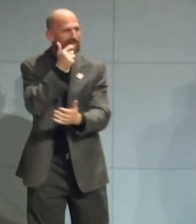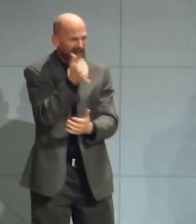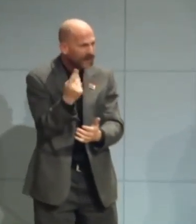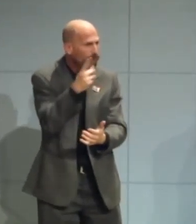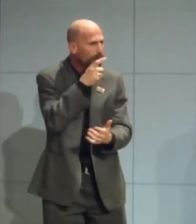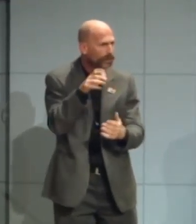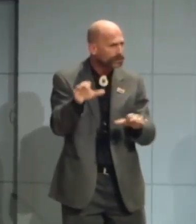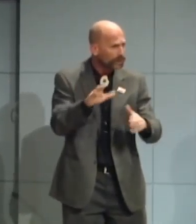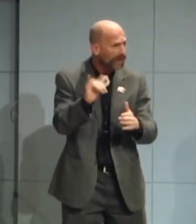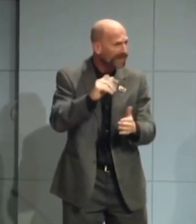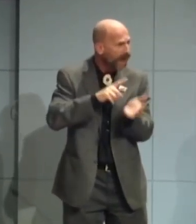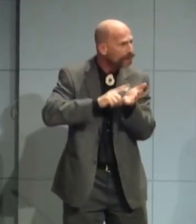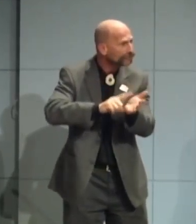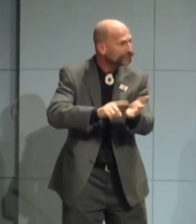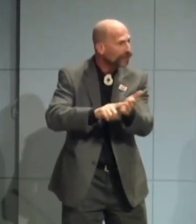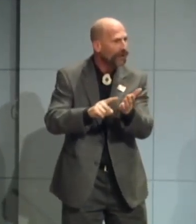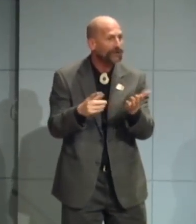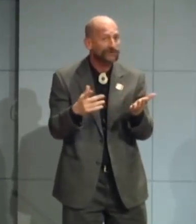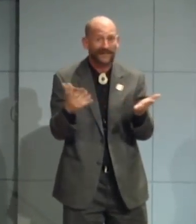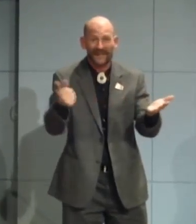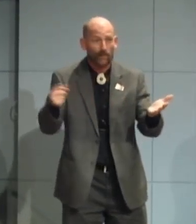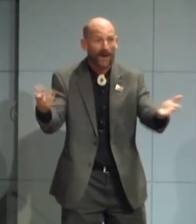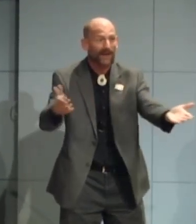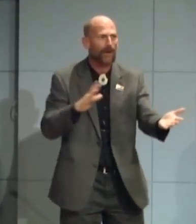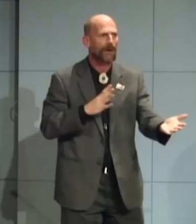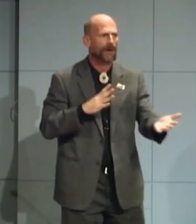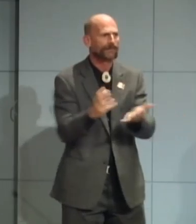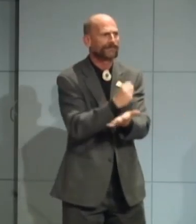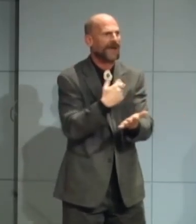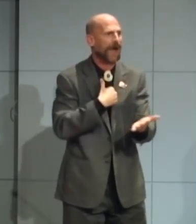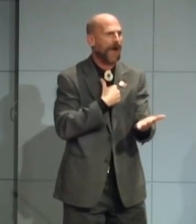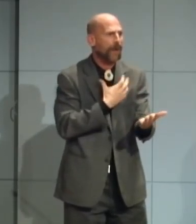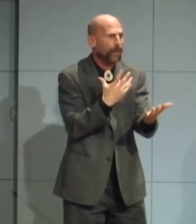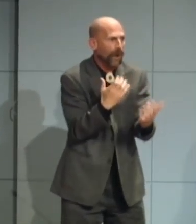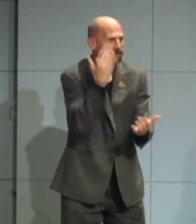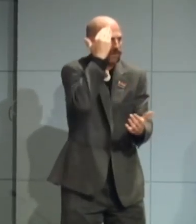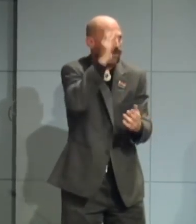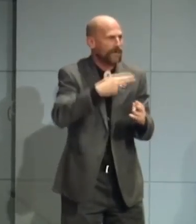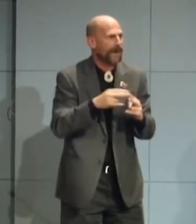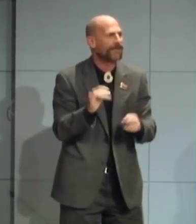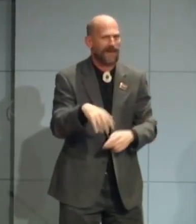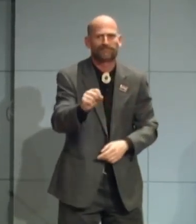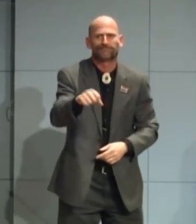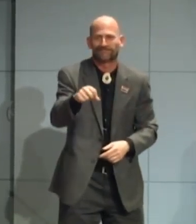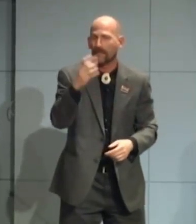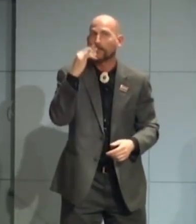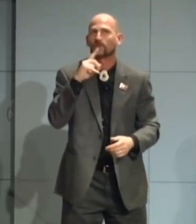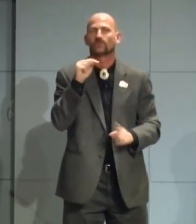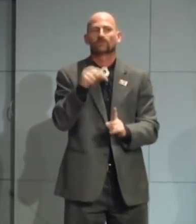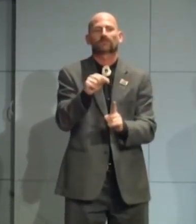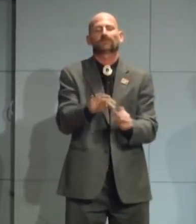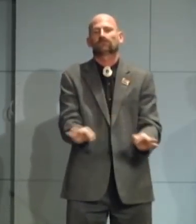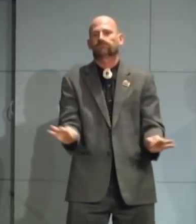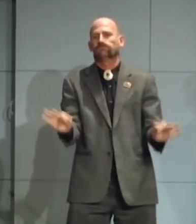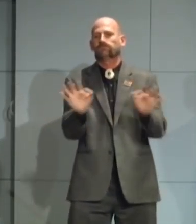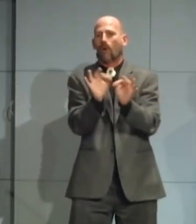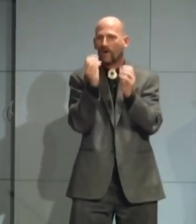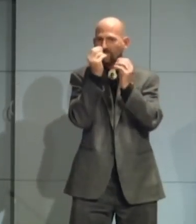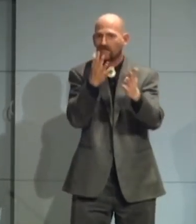If you got half the population twice as likely as the other half to be out of work, 3 times as likely as the other